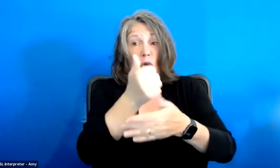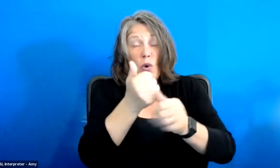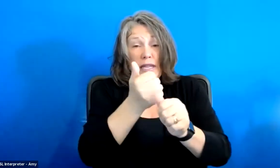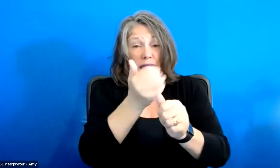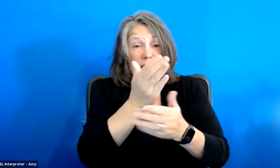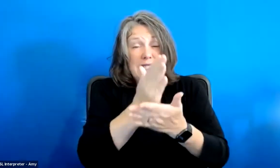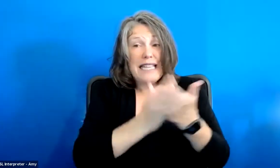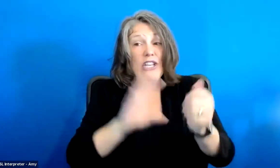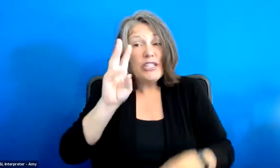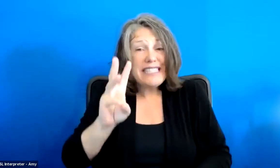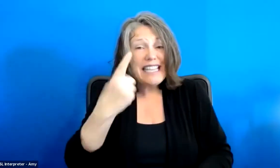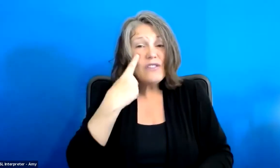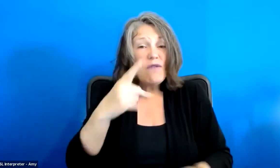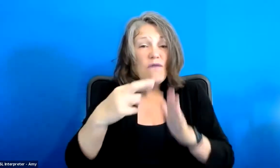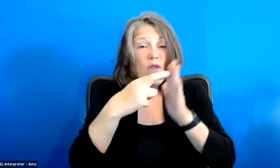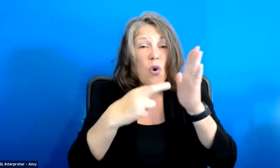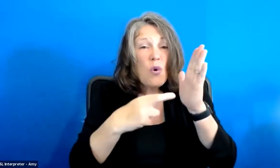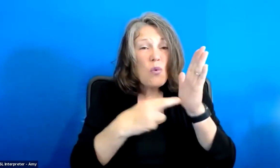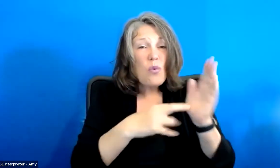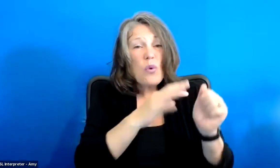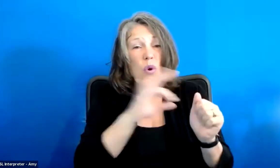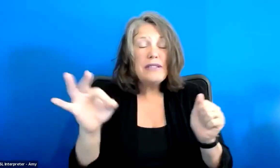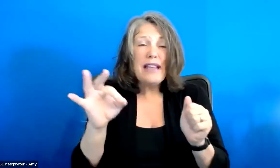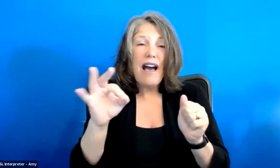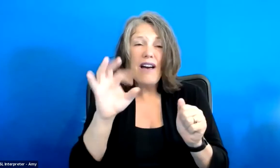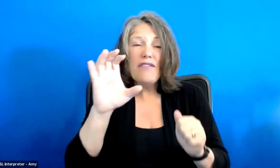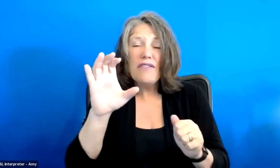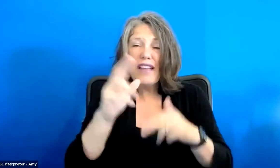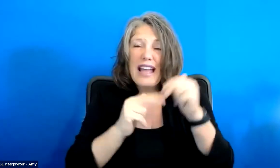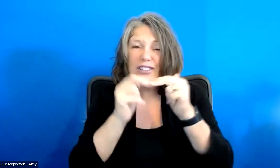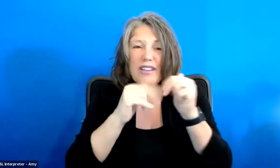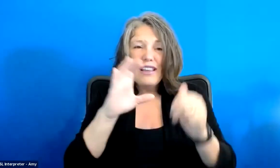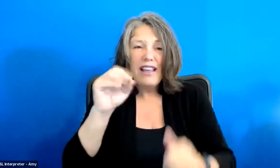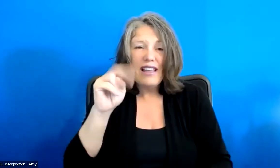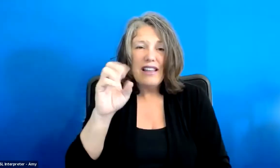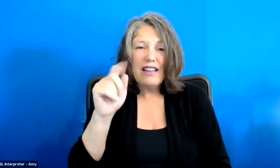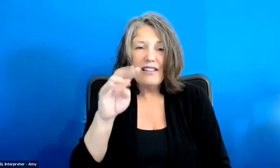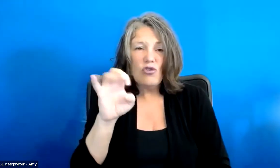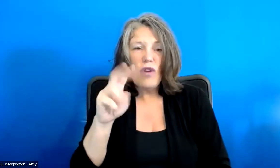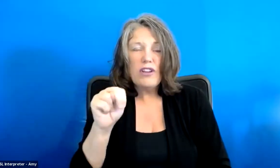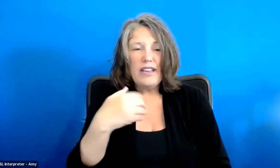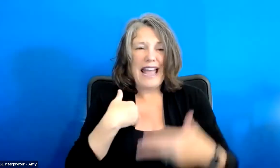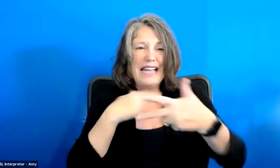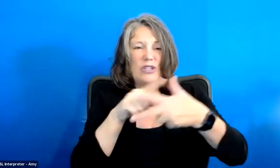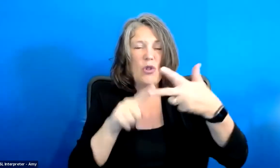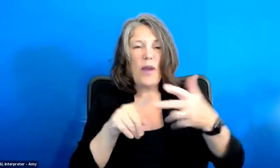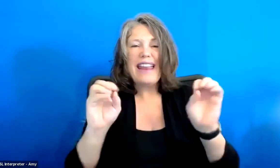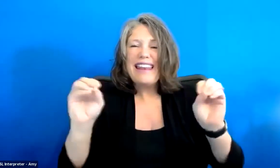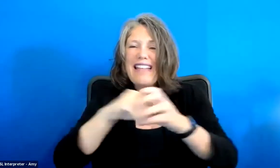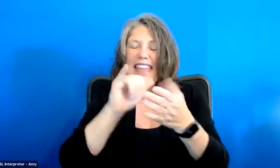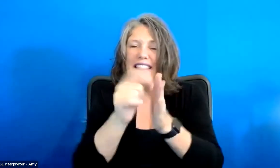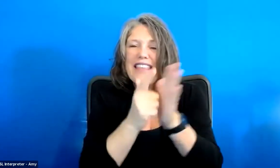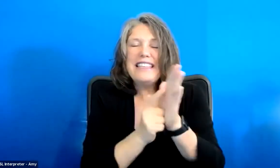of Construction, what it says is it has fundamental alteration. Nothing in this